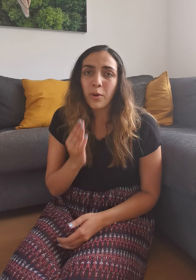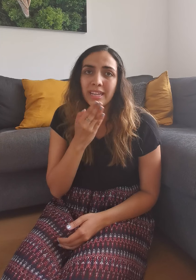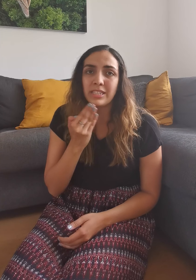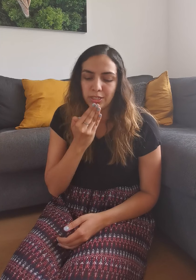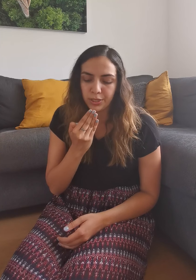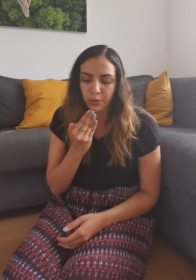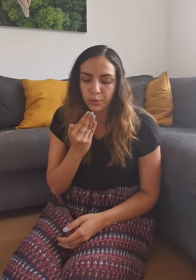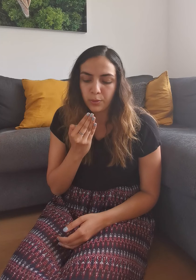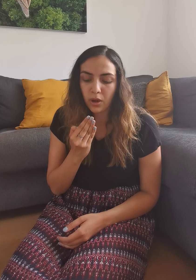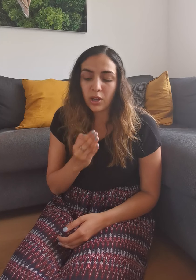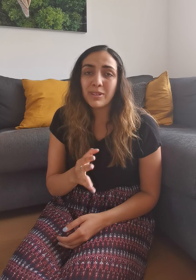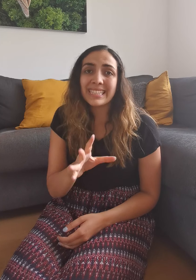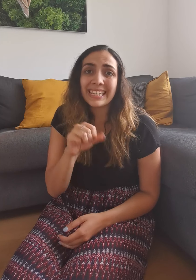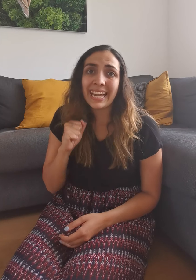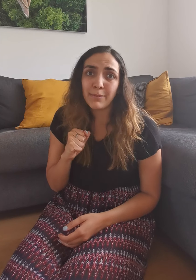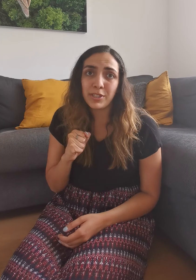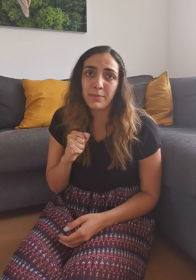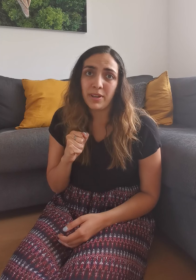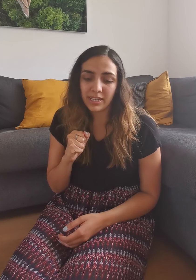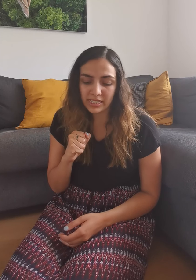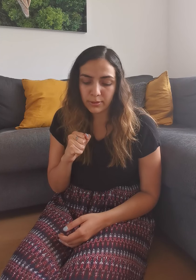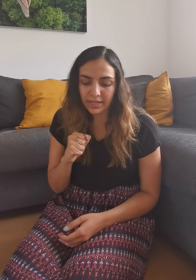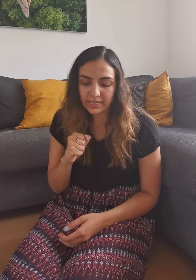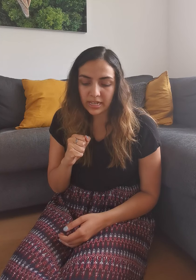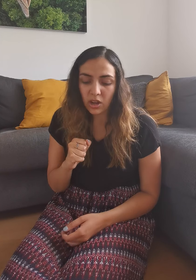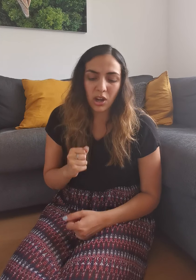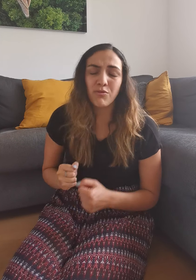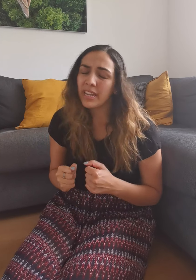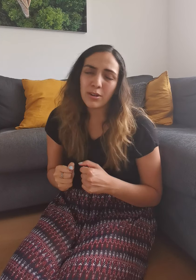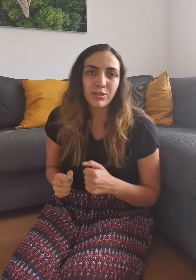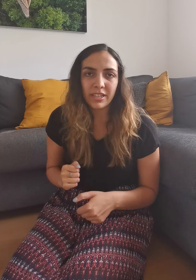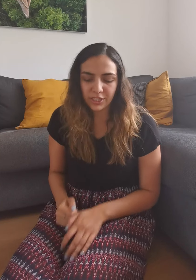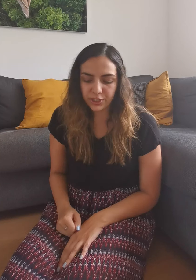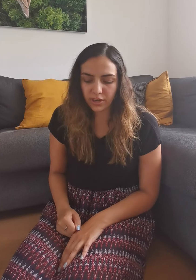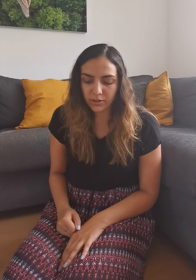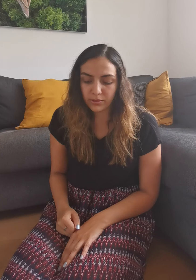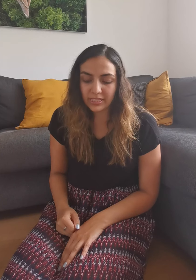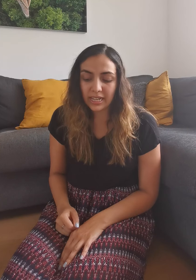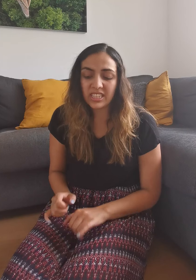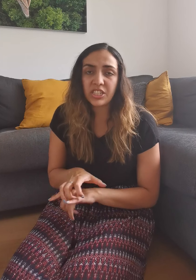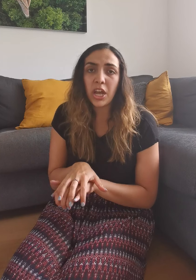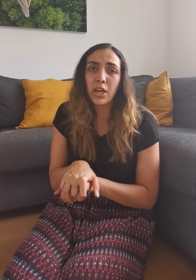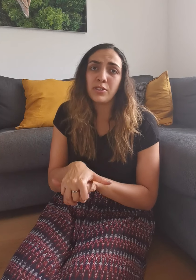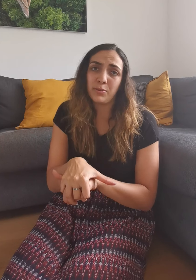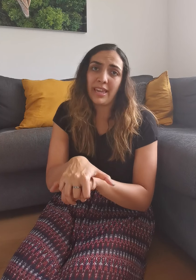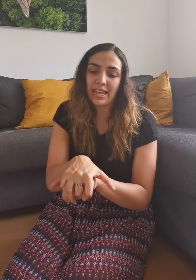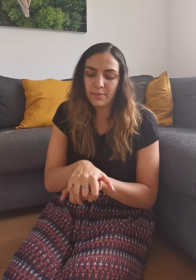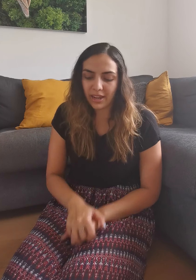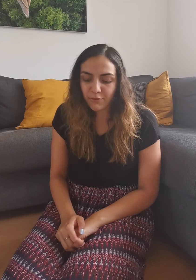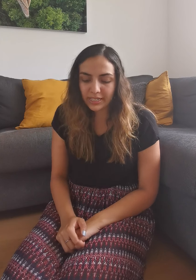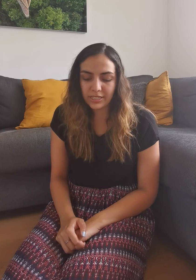way to school, I was captured by a squid. I wriggled and I struggled till a turtle came and rescued